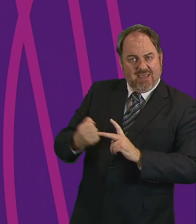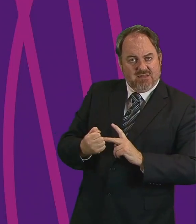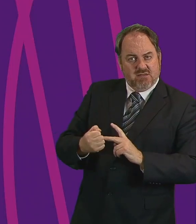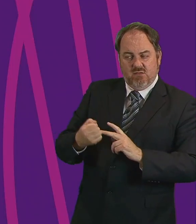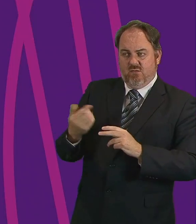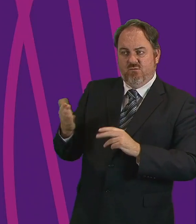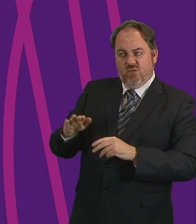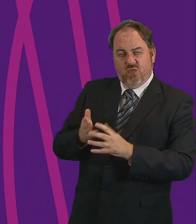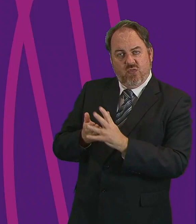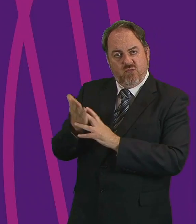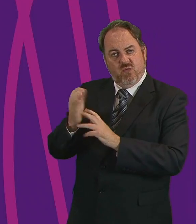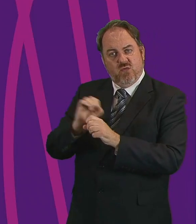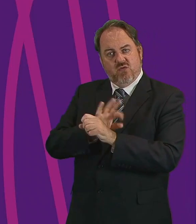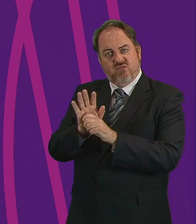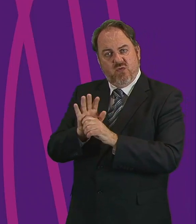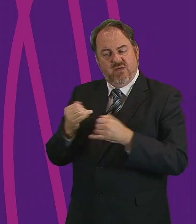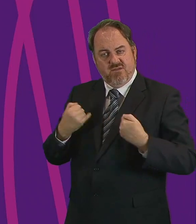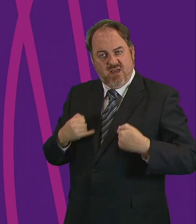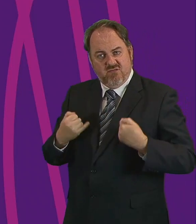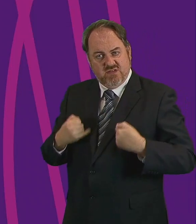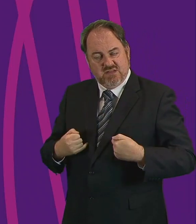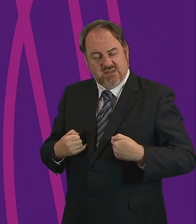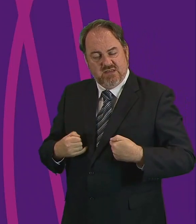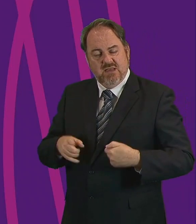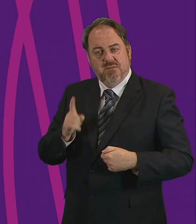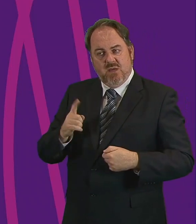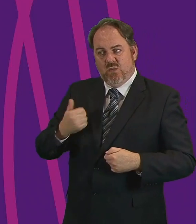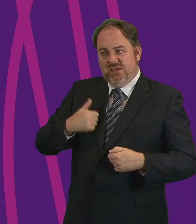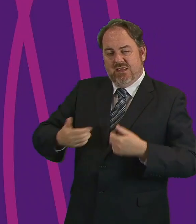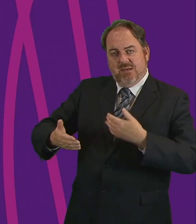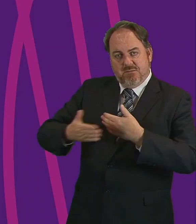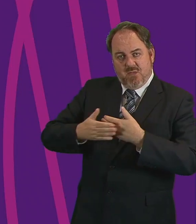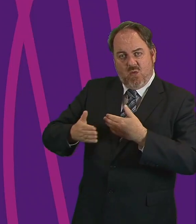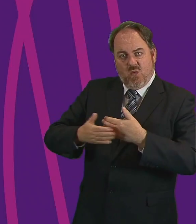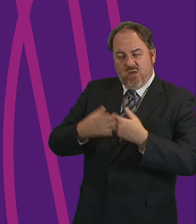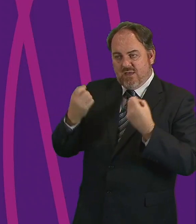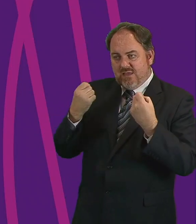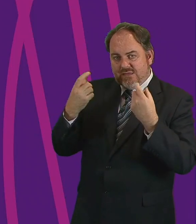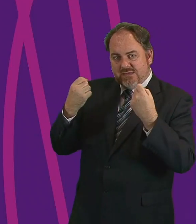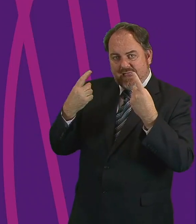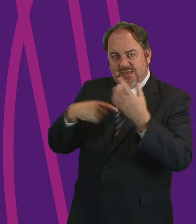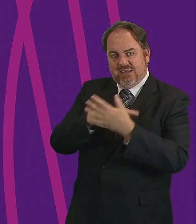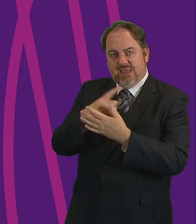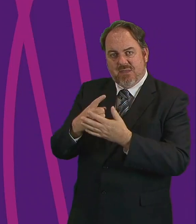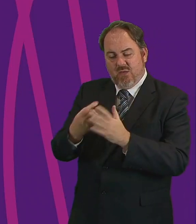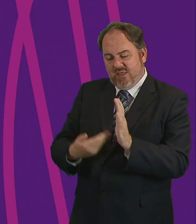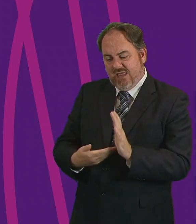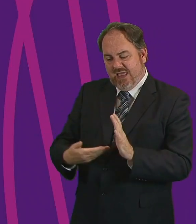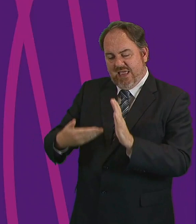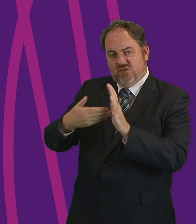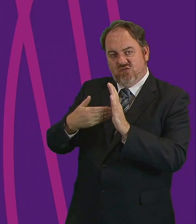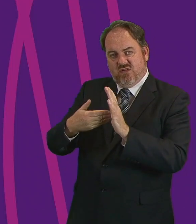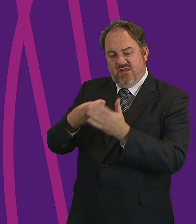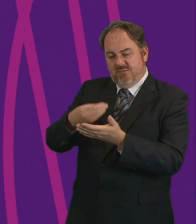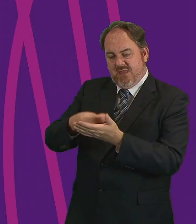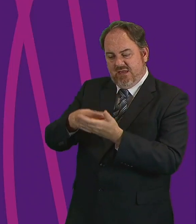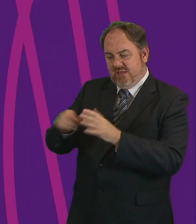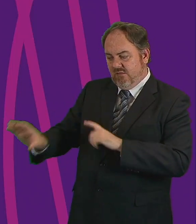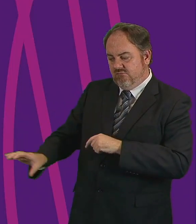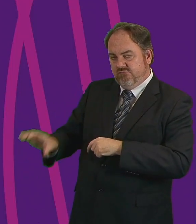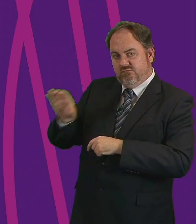Cabinet Secretary, there badly needs to be more certainty around Barnett consequentials. Commitments made must be